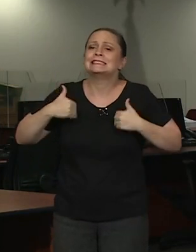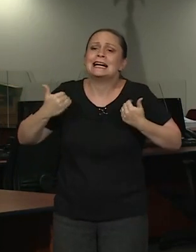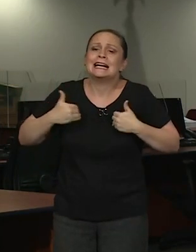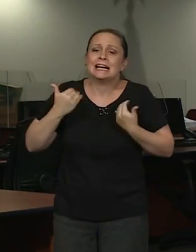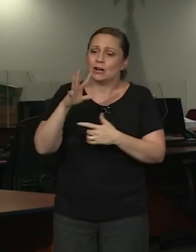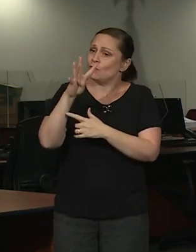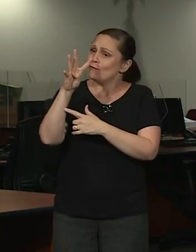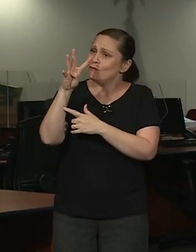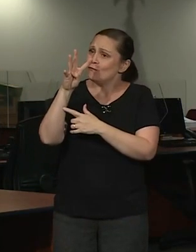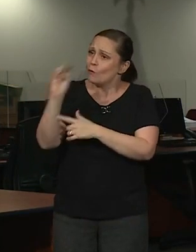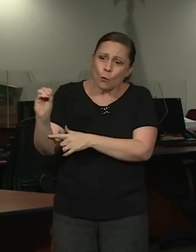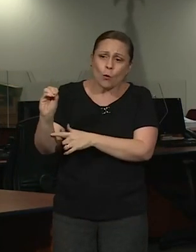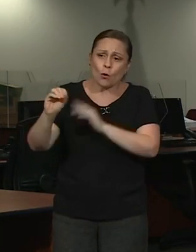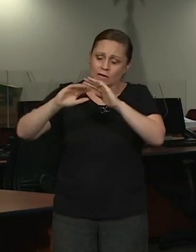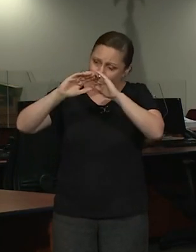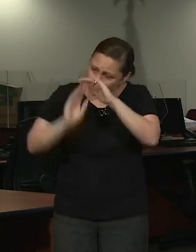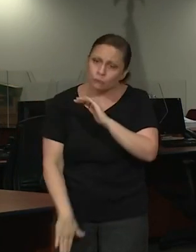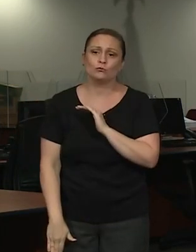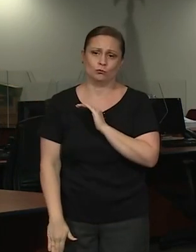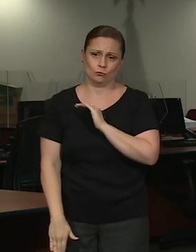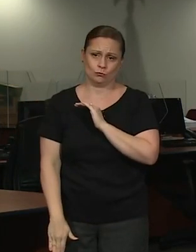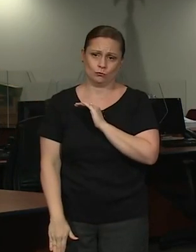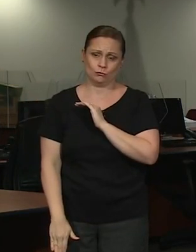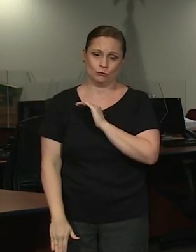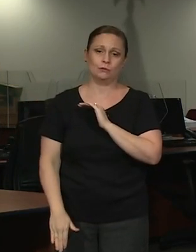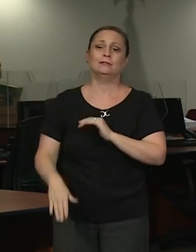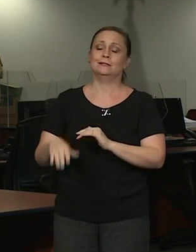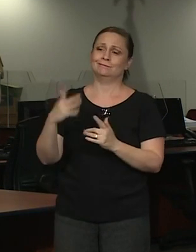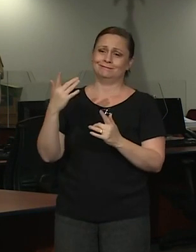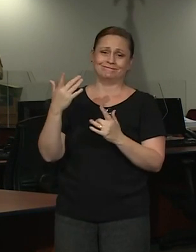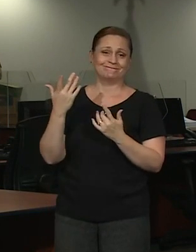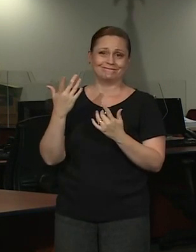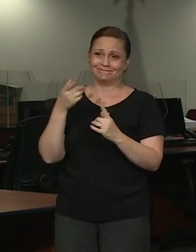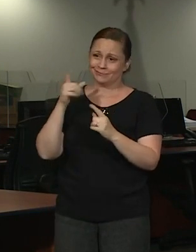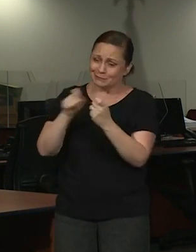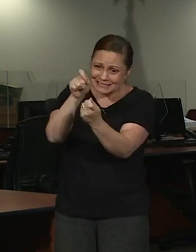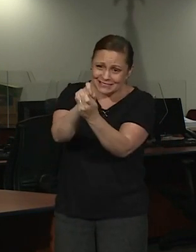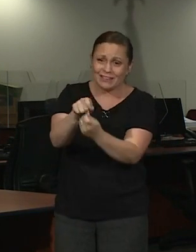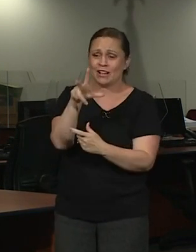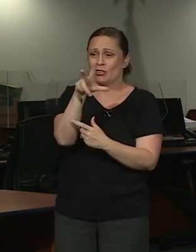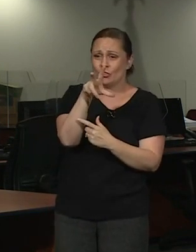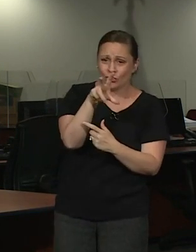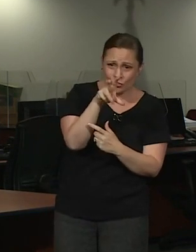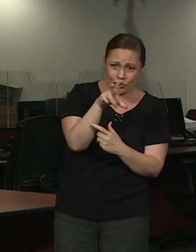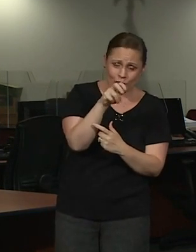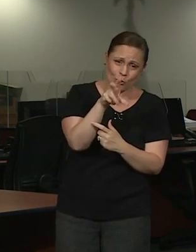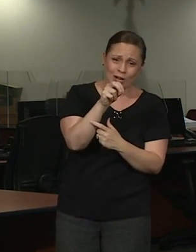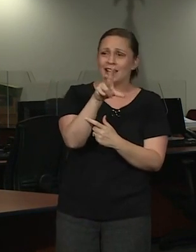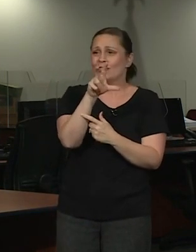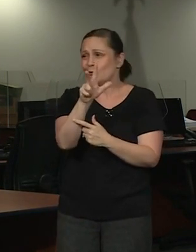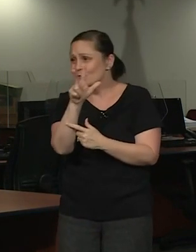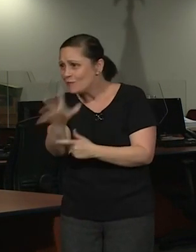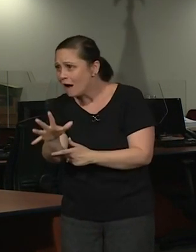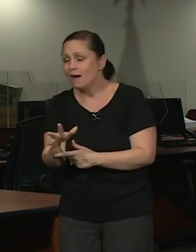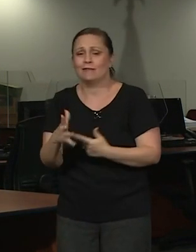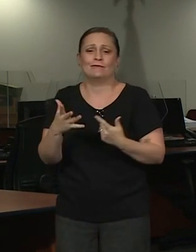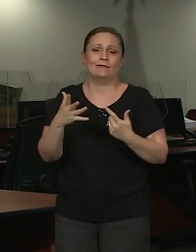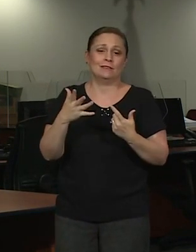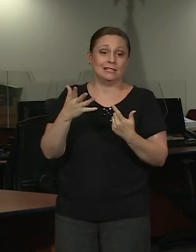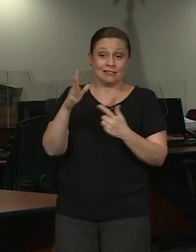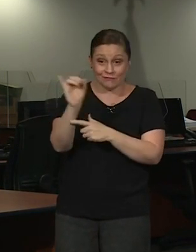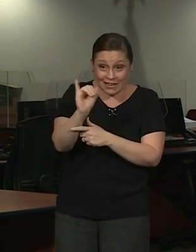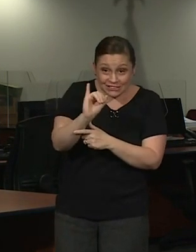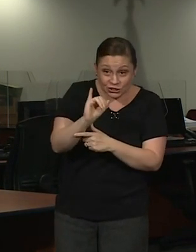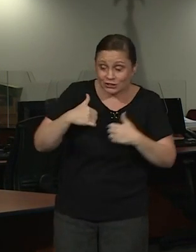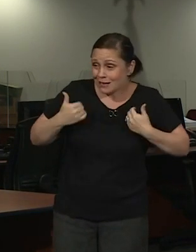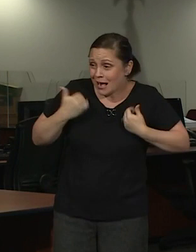40 on down especially, but particularly those 35 or 30. The rates of infection among